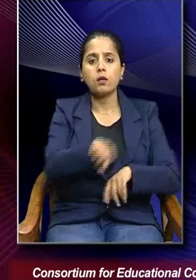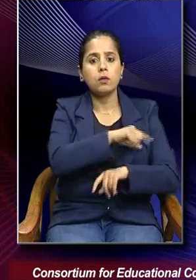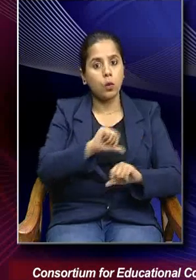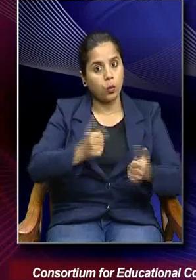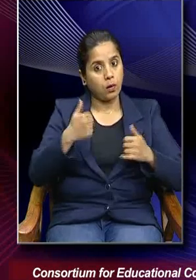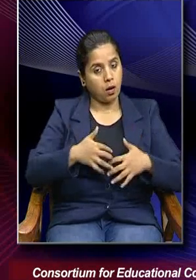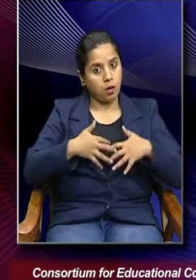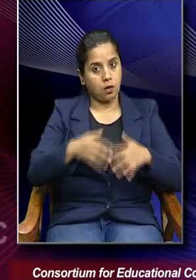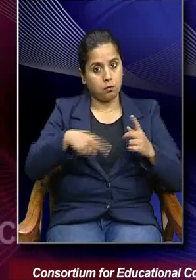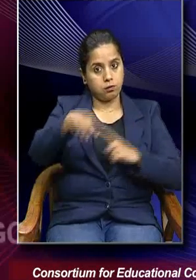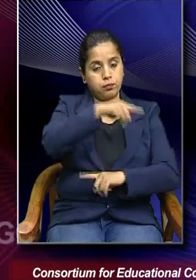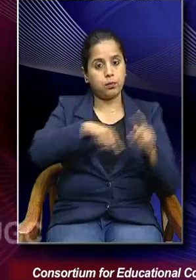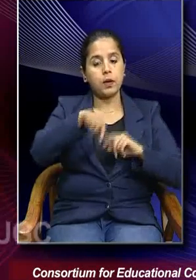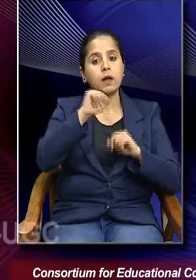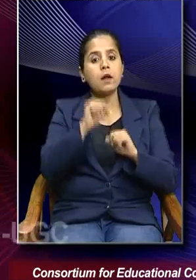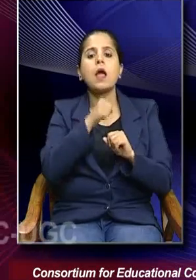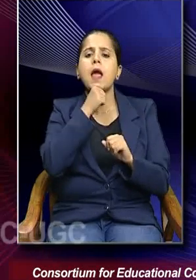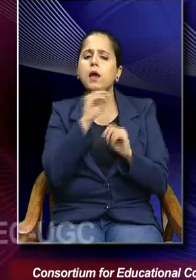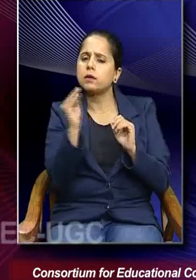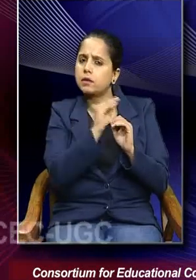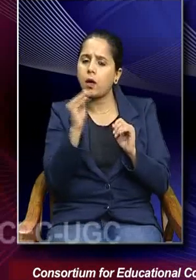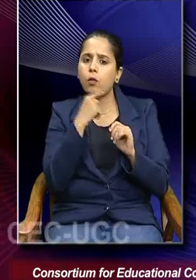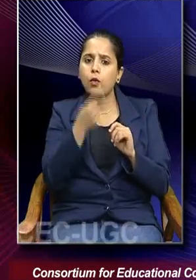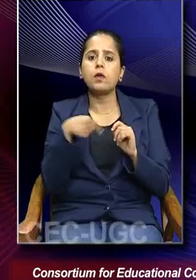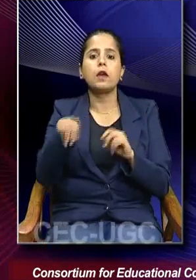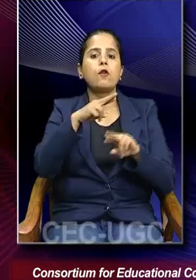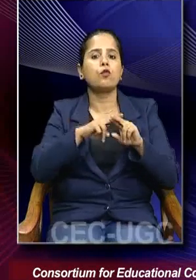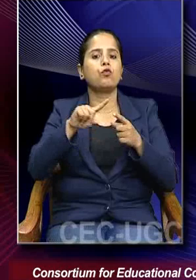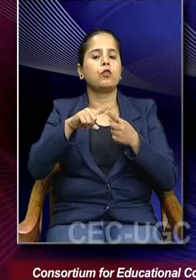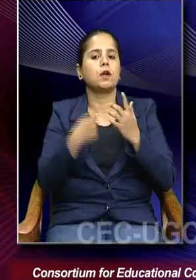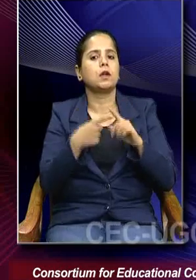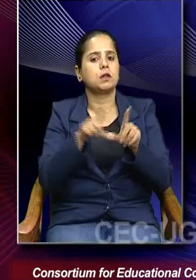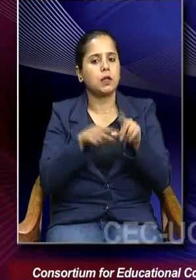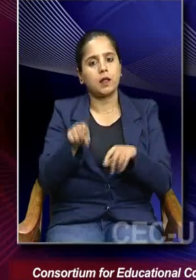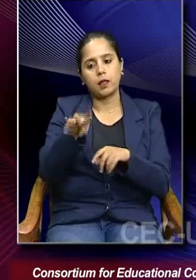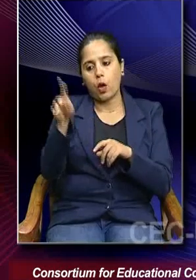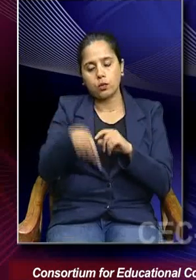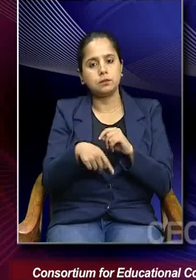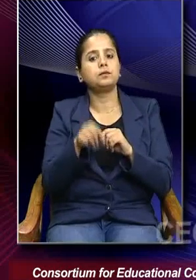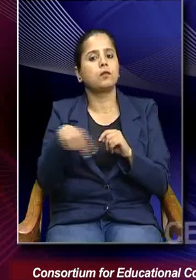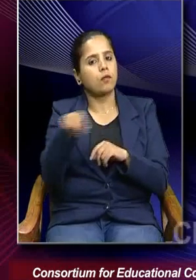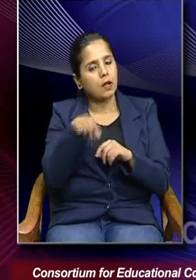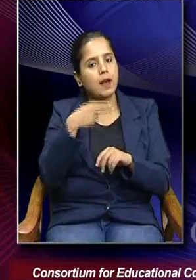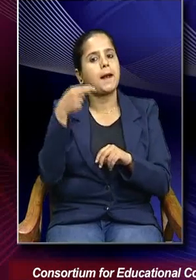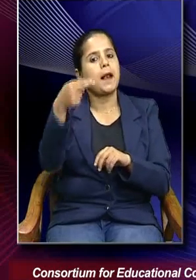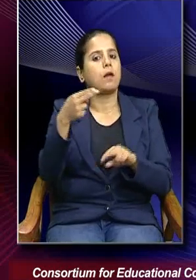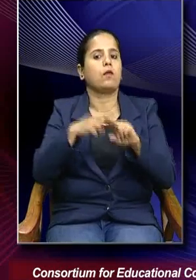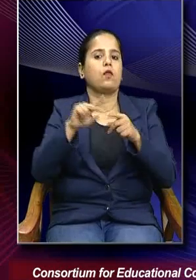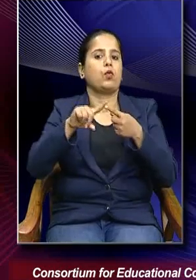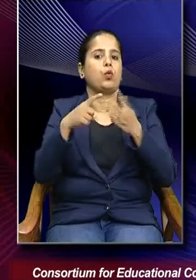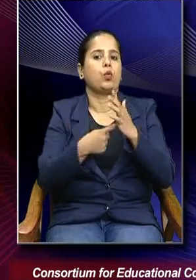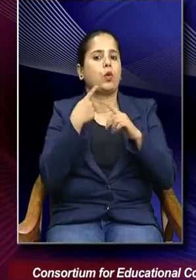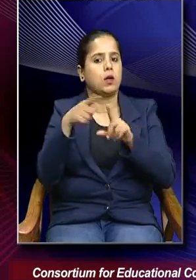reproductive life at current age-specific fertility rate. So that's the fertility rate. Second